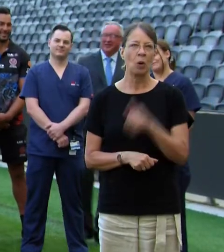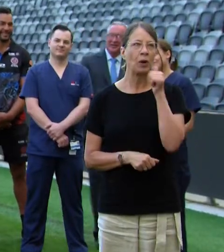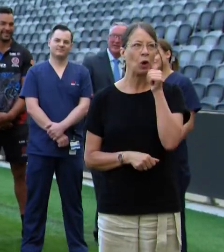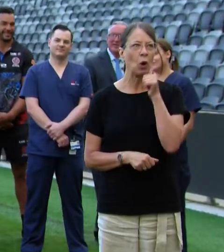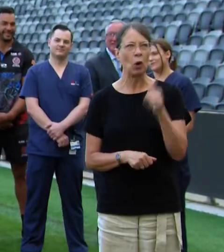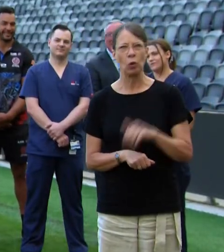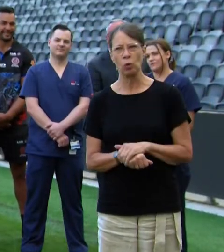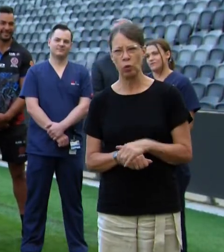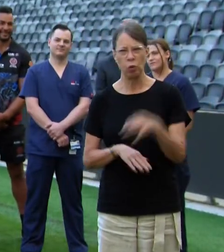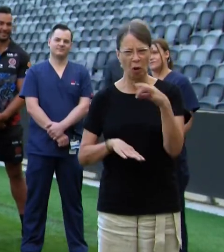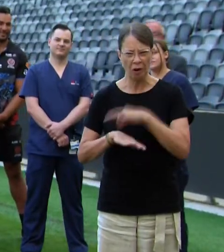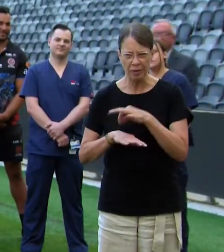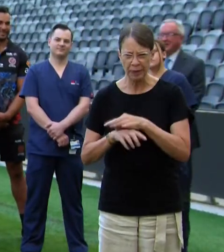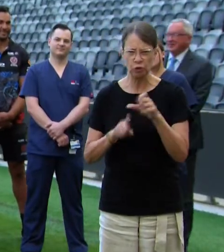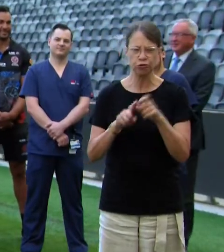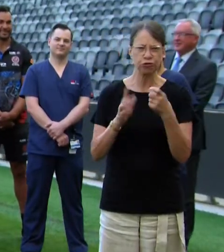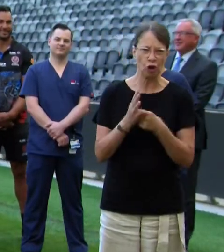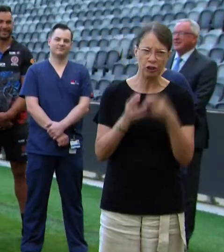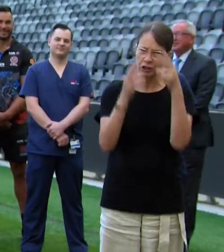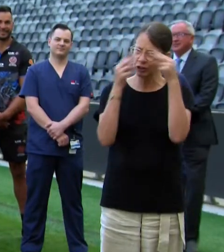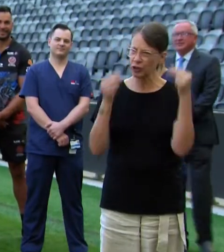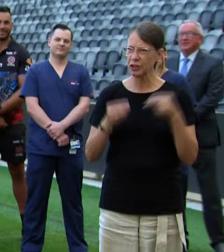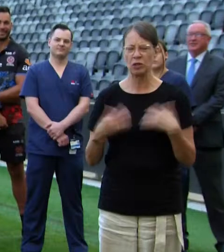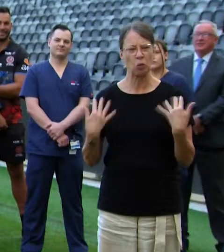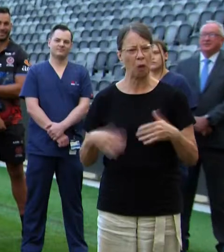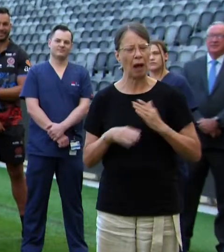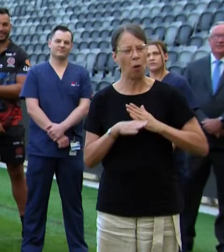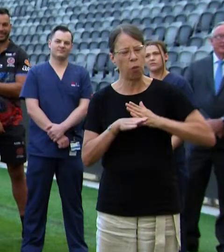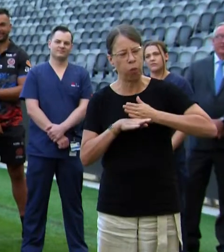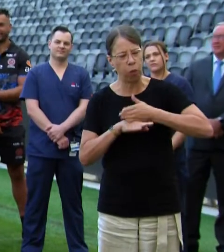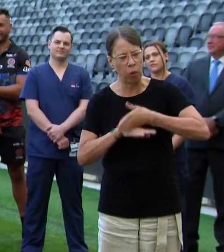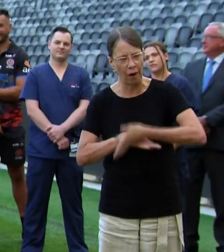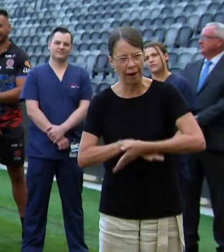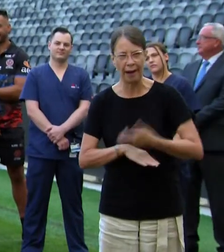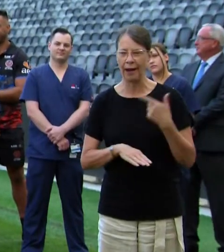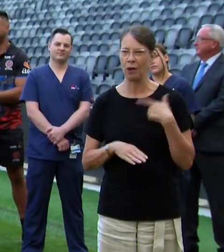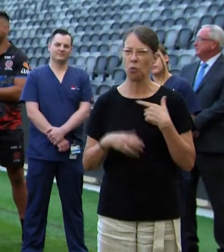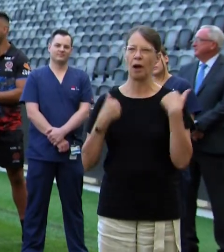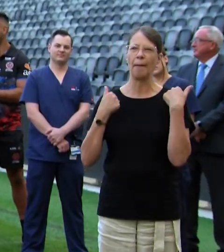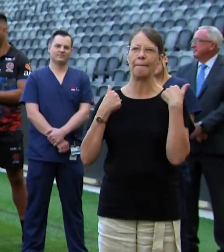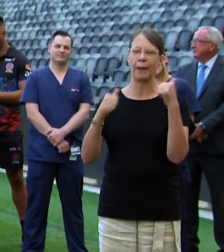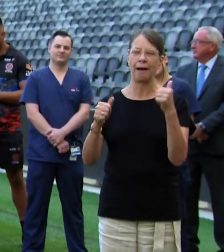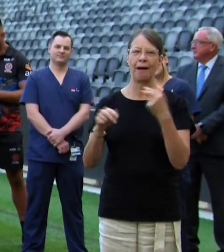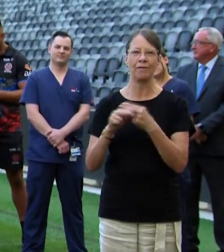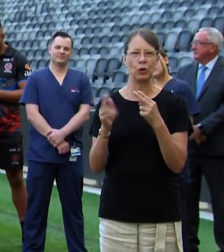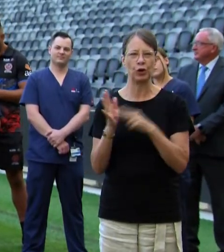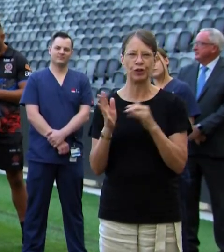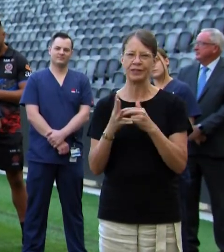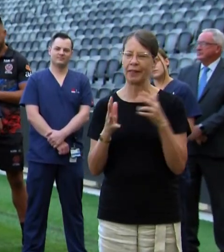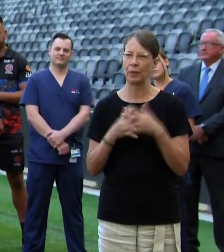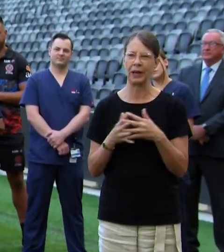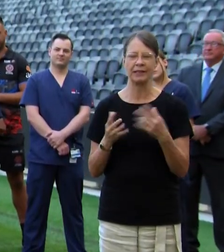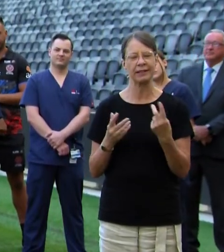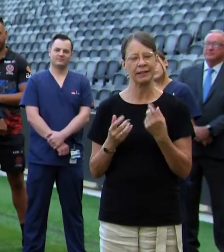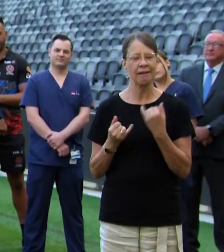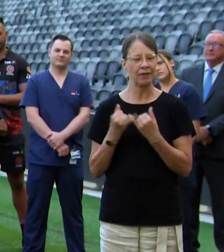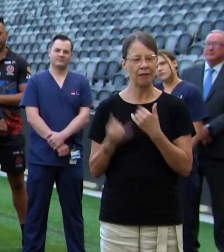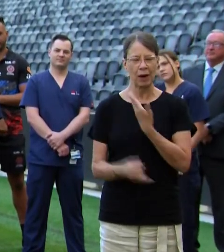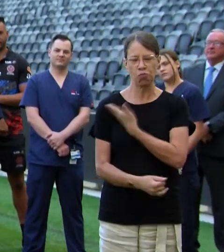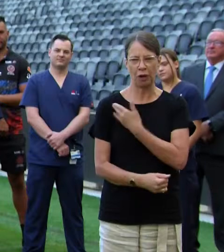to deliver an outstanding result for the community of New South Wales, and we could not be more proud of the work that they have